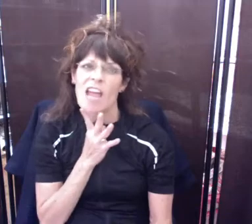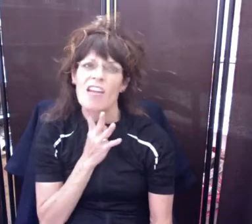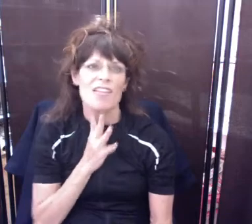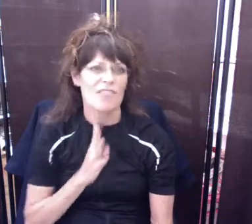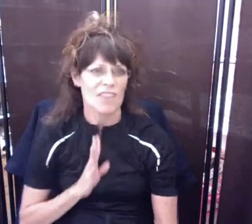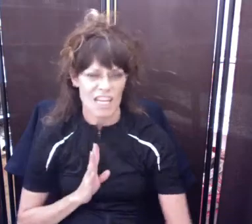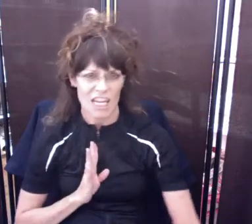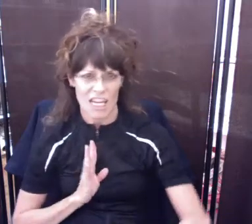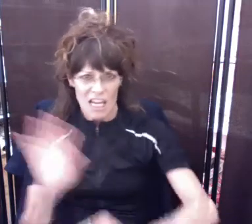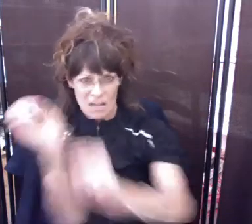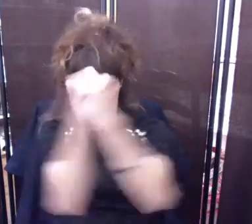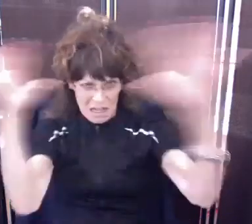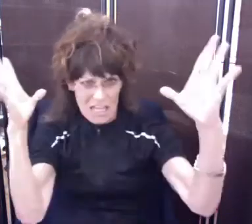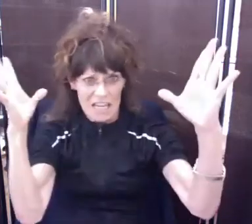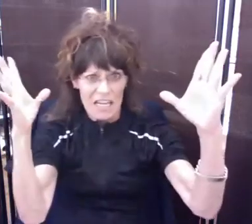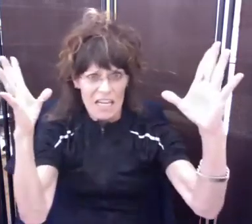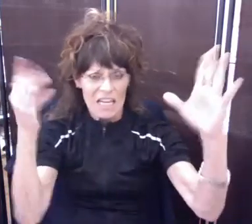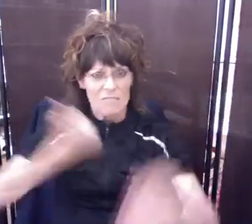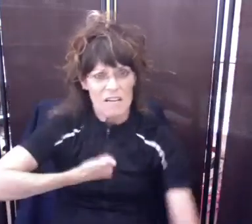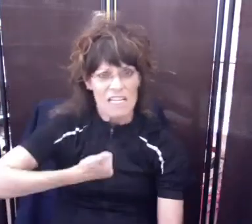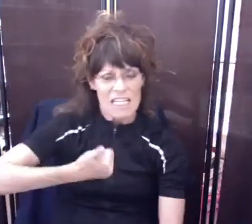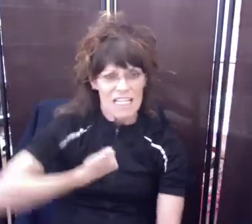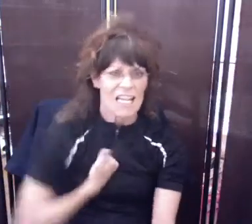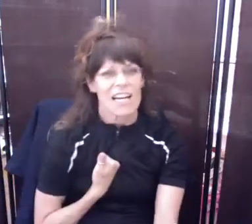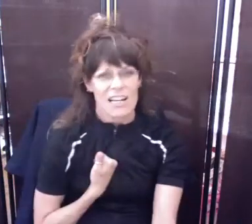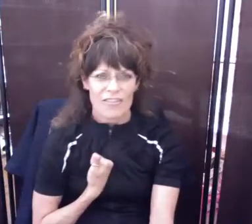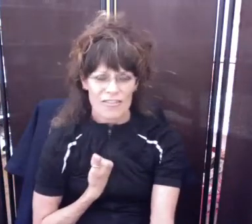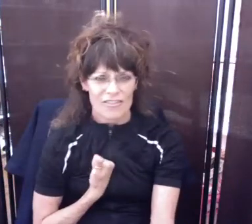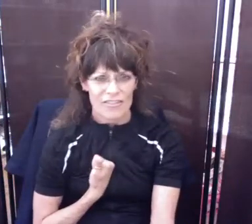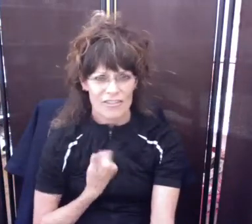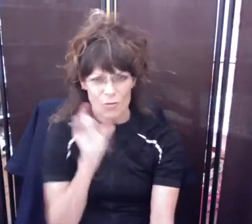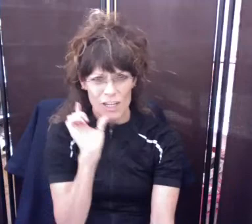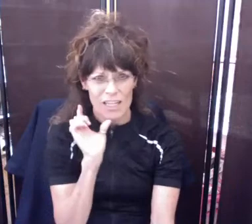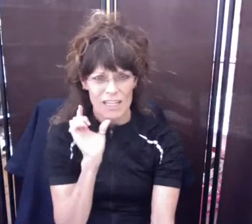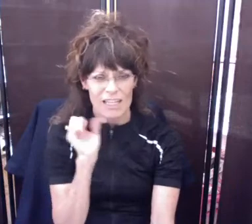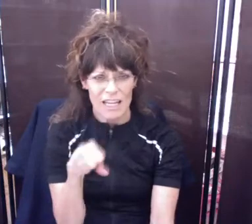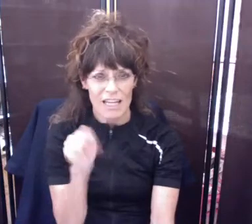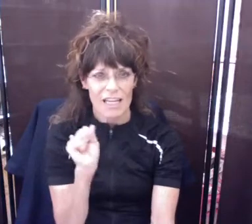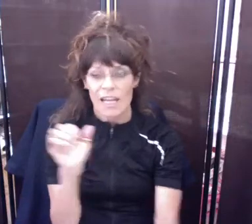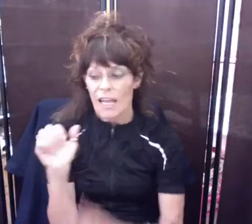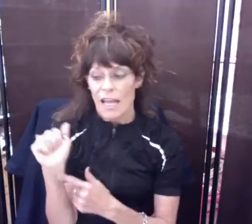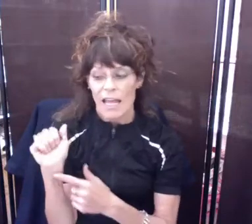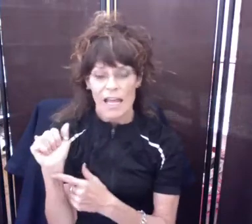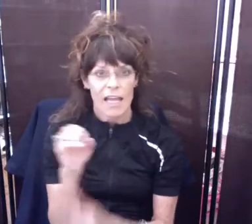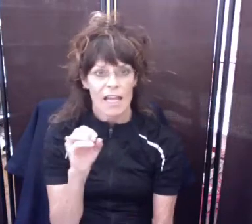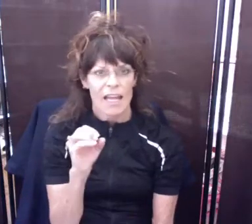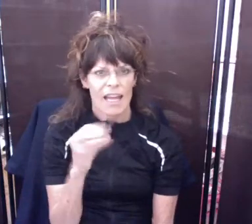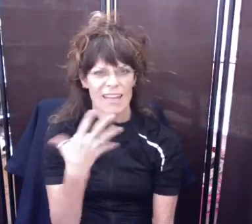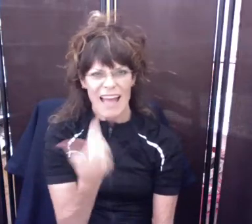can put alcohol back in my body, and the AA meetings and the outpatient just weren't cutting it, even